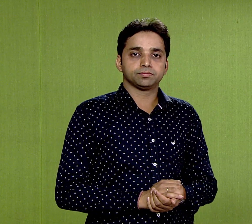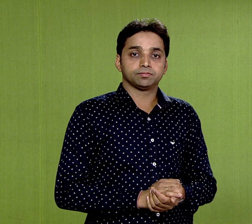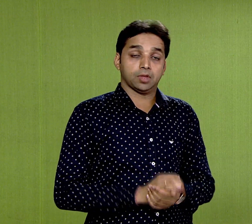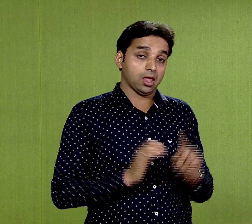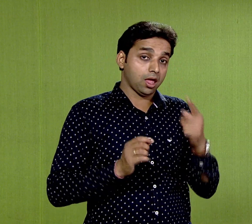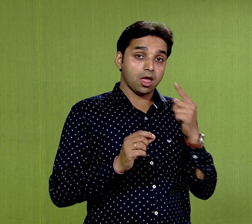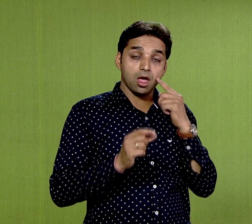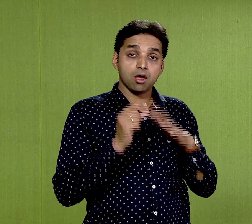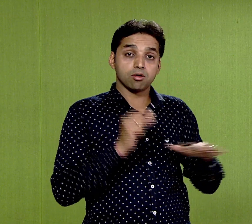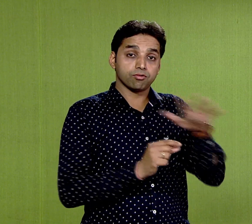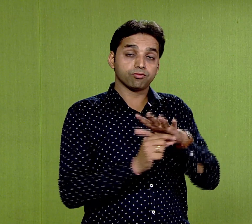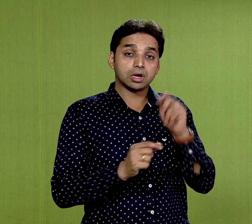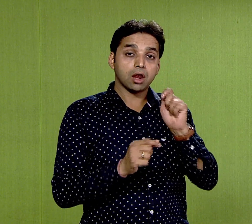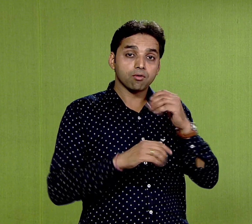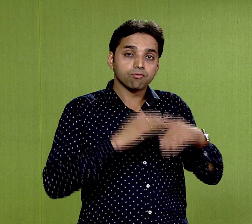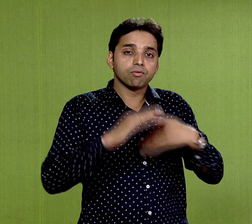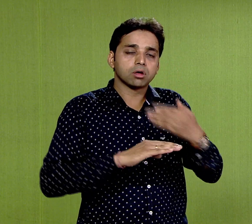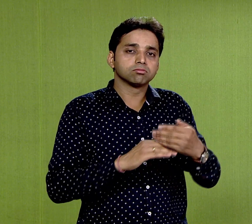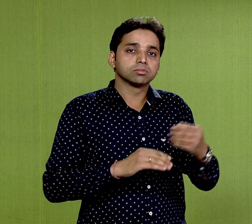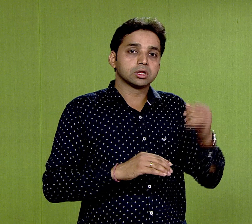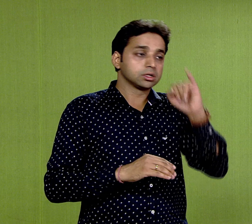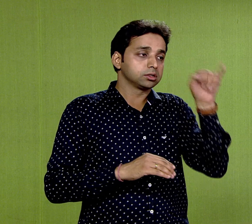evident in the works of the 6th century.